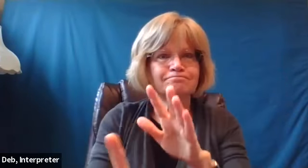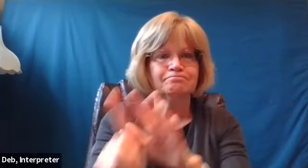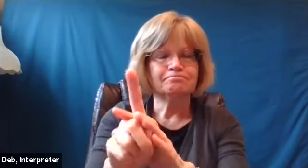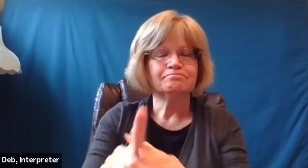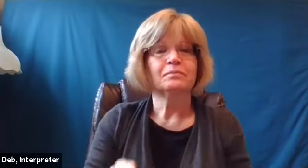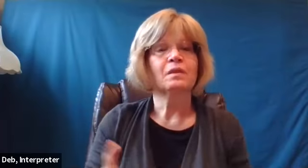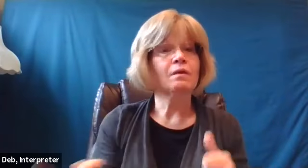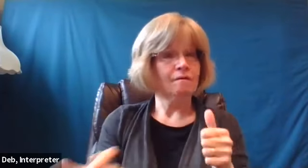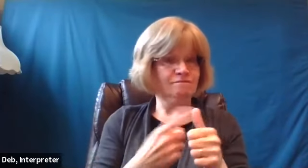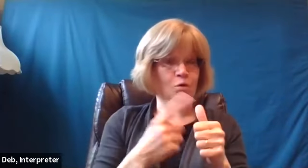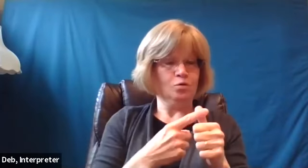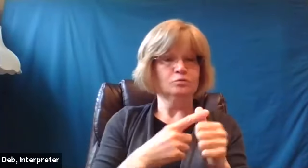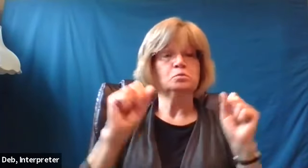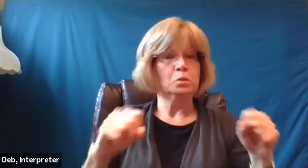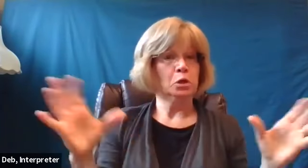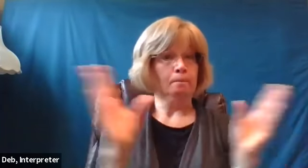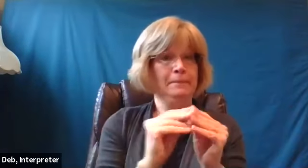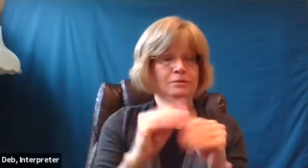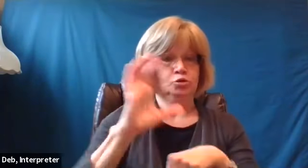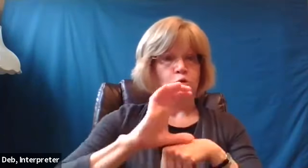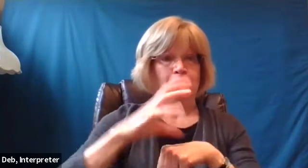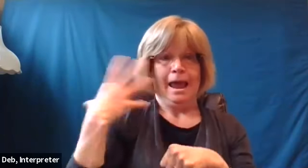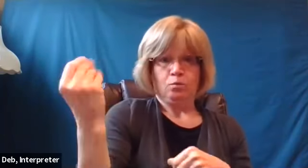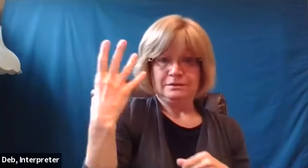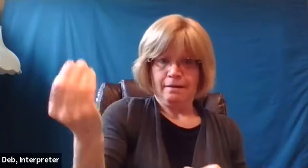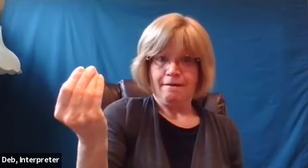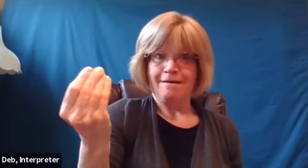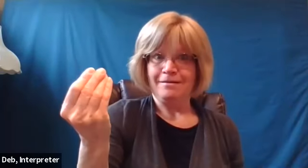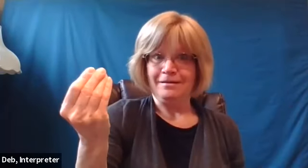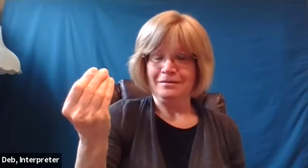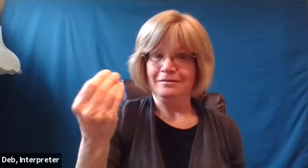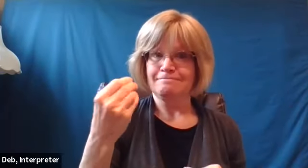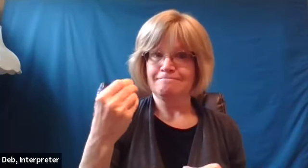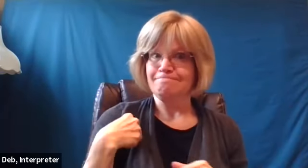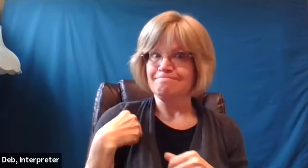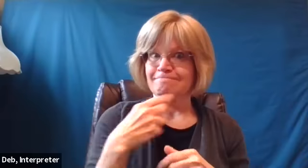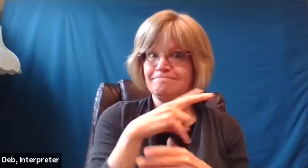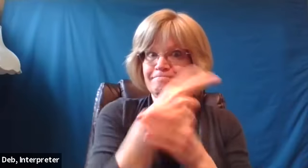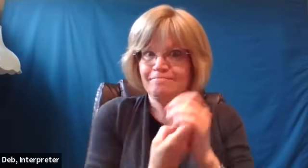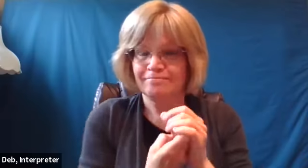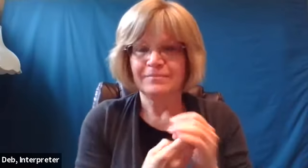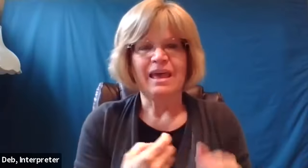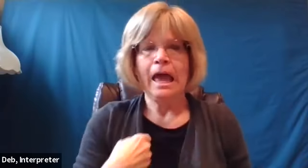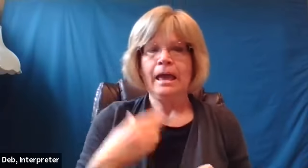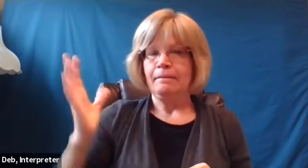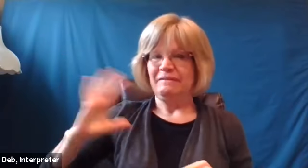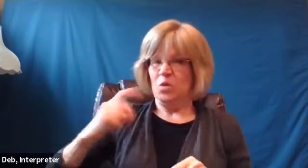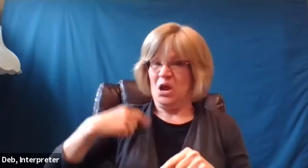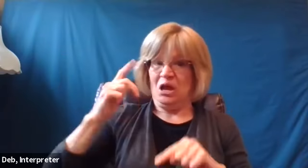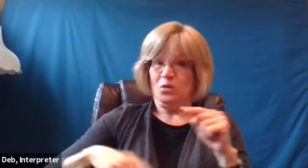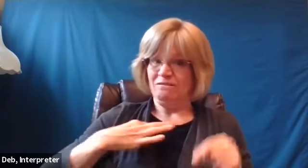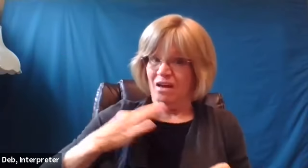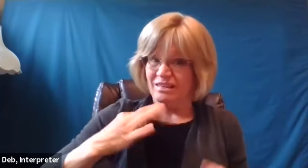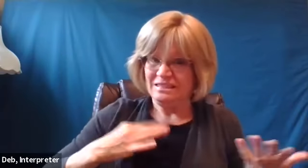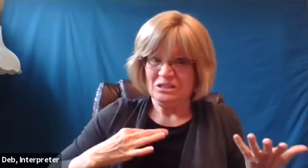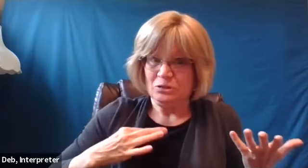an outdoor church service. Now this was something I could get into. The helping person in me wasn't getting many opportunities to volunteer,